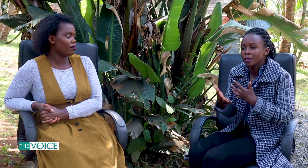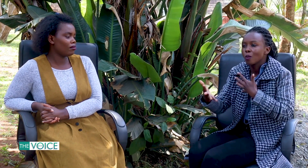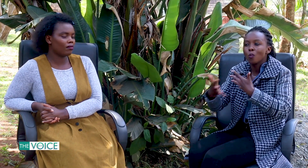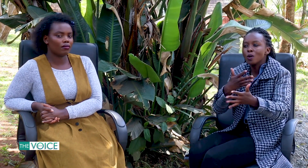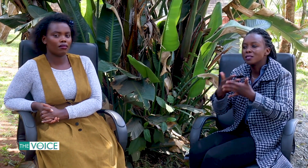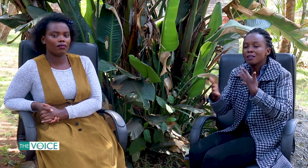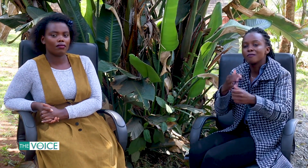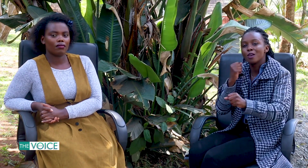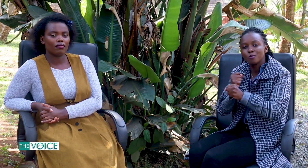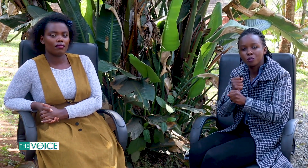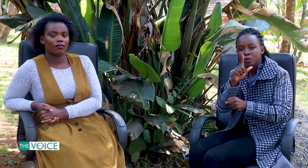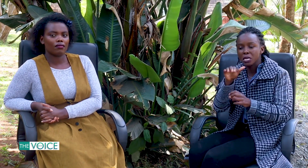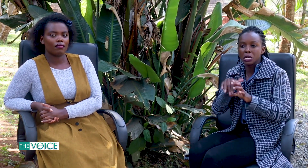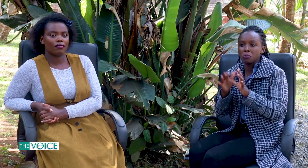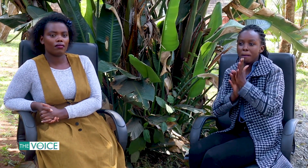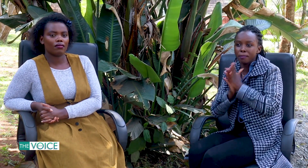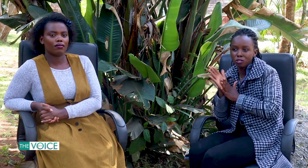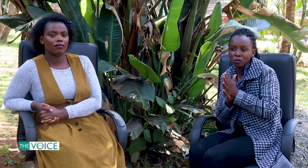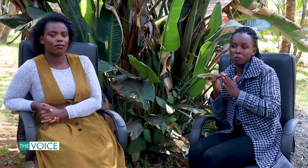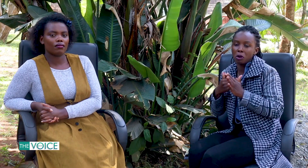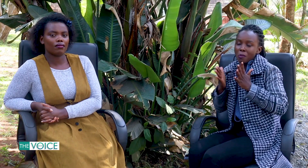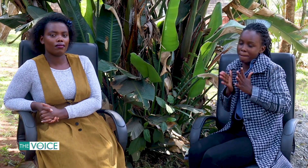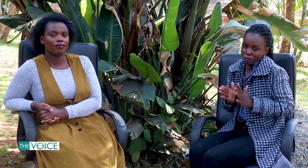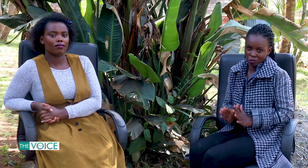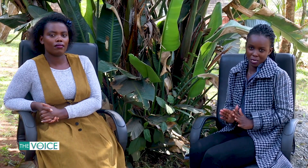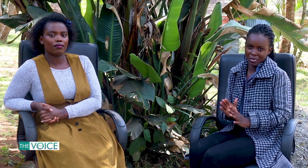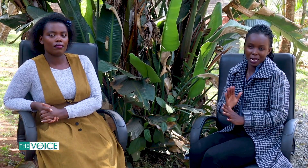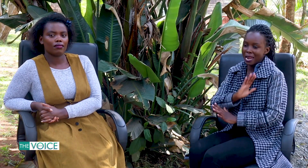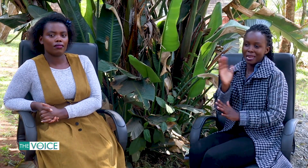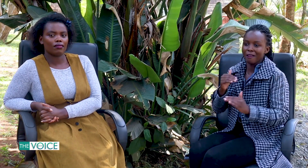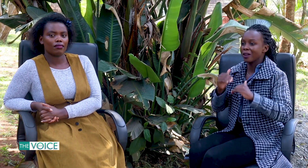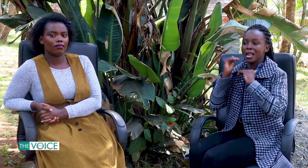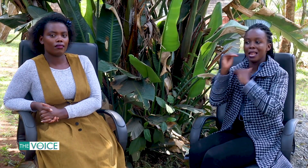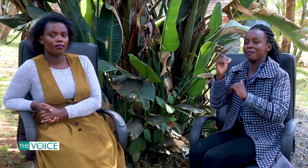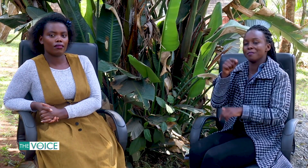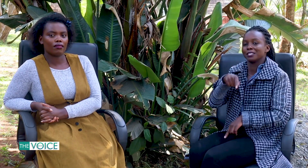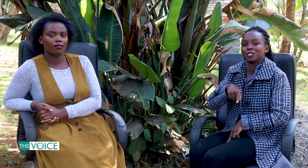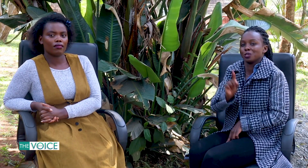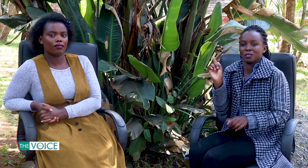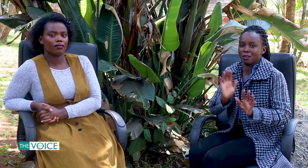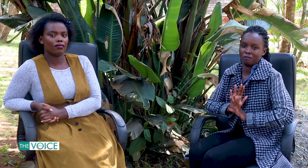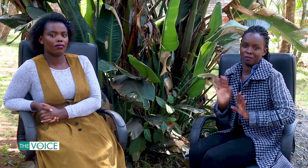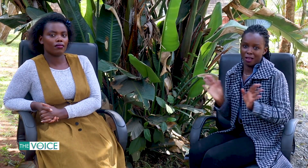as every other person is doing. In whatever you're doing, whatever motivates you, remember, never limit